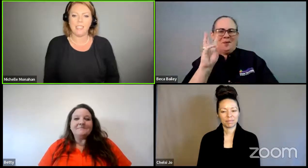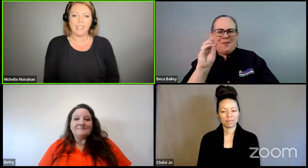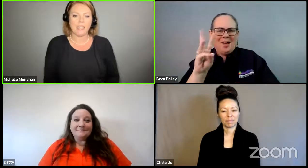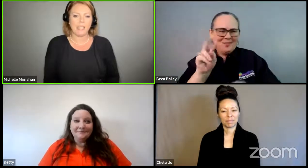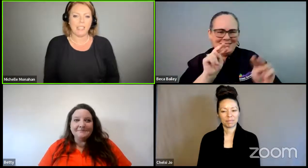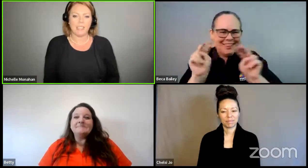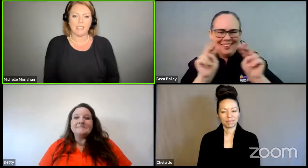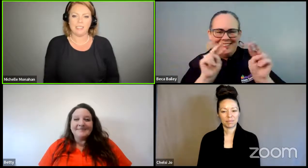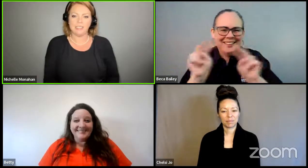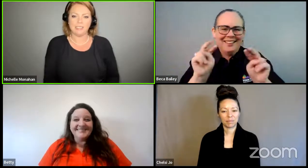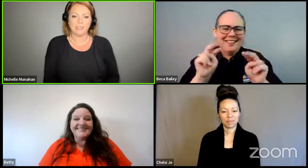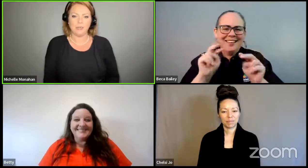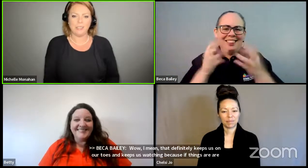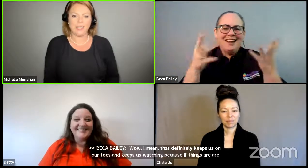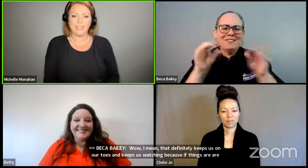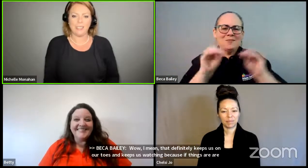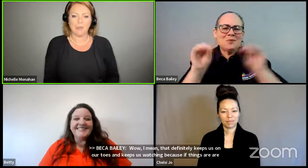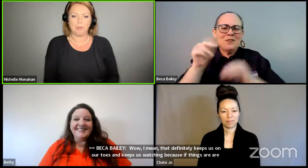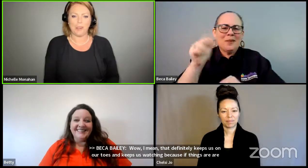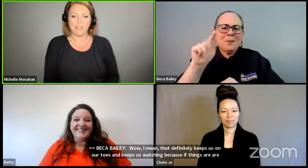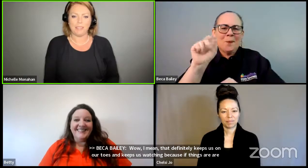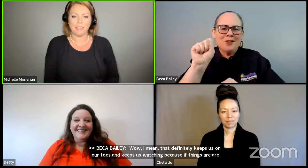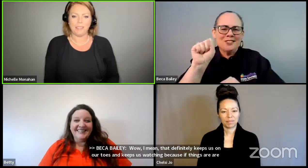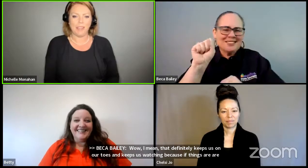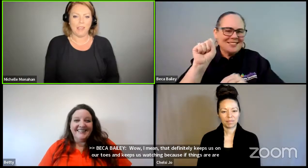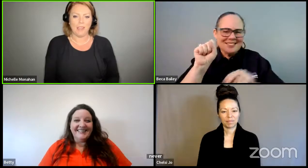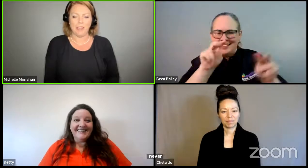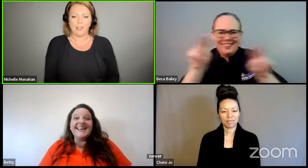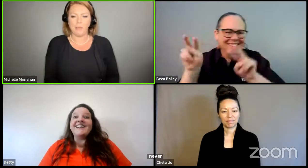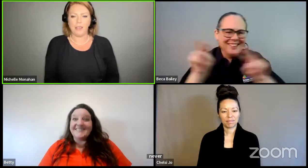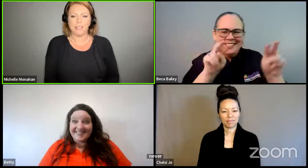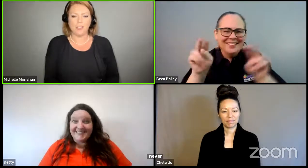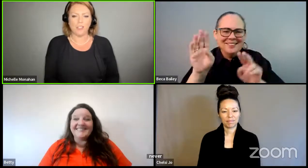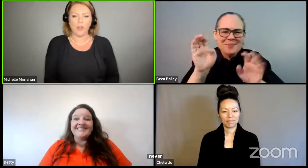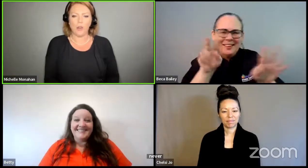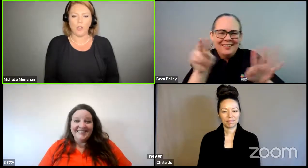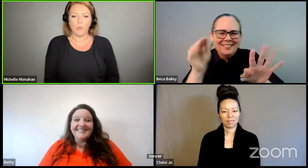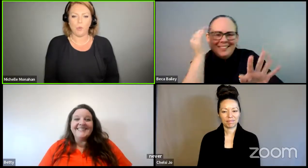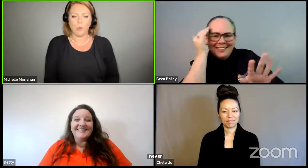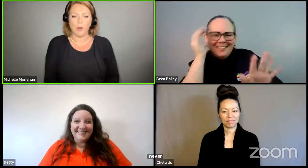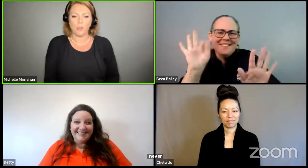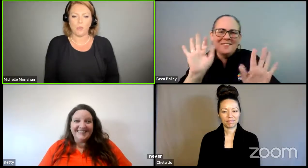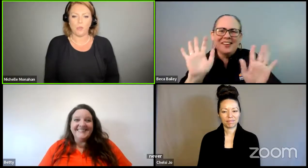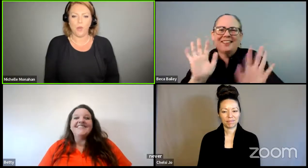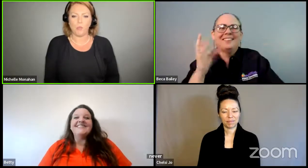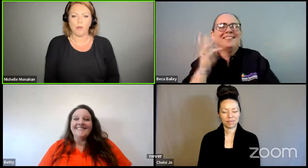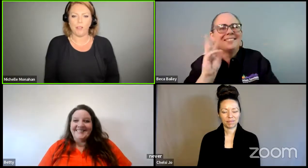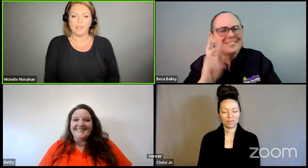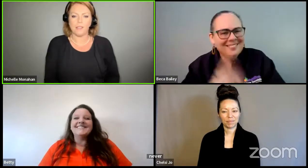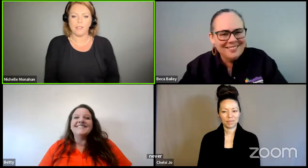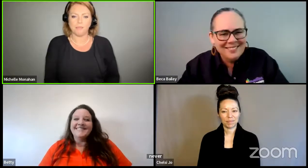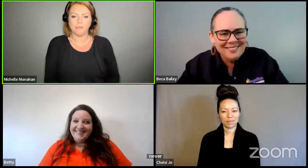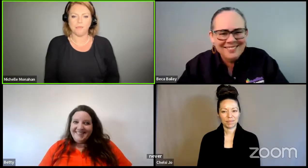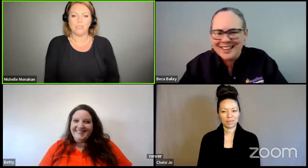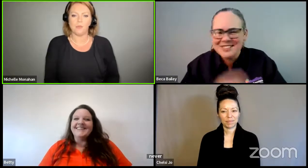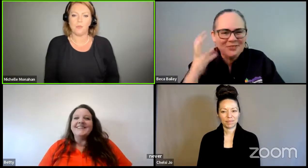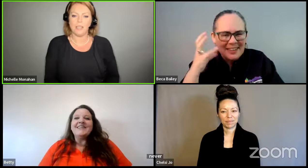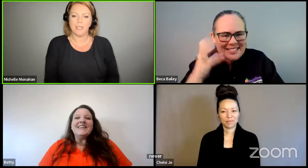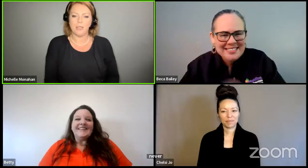die, then you really got to keep your eyes on it and pay attention to all the moving parts throughout the